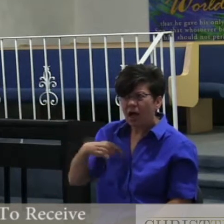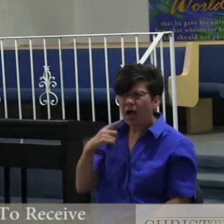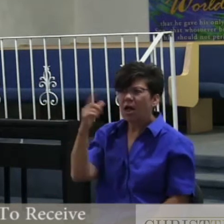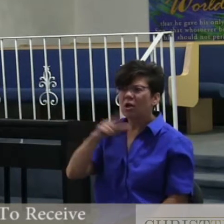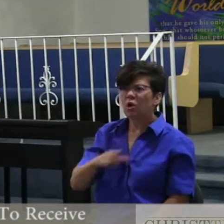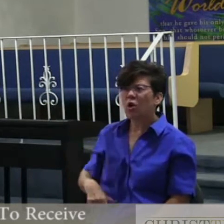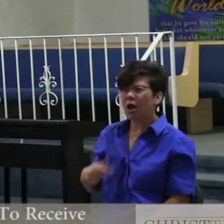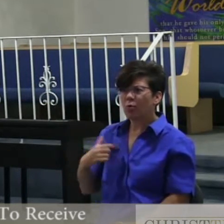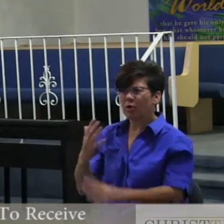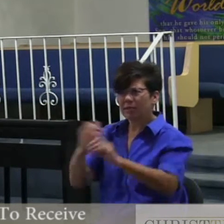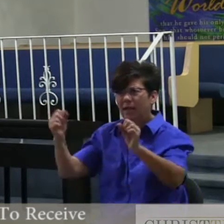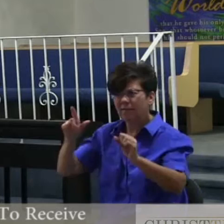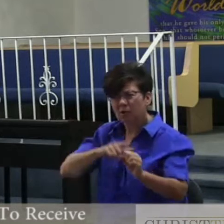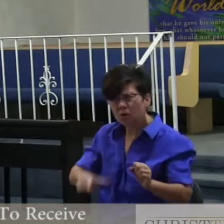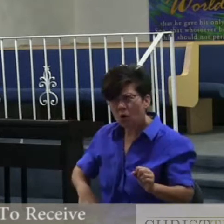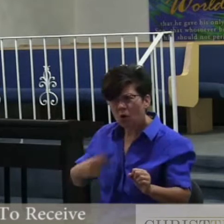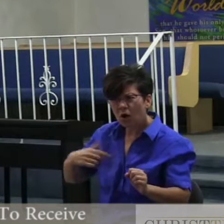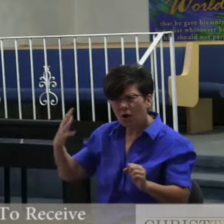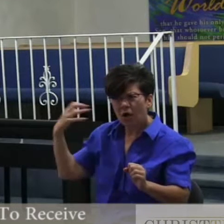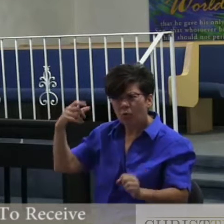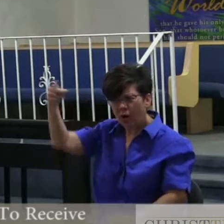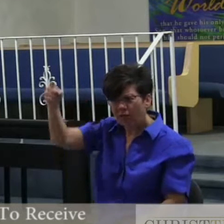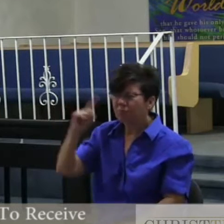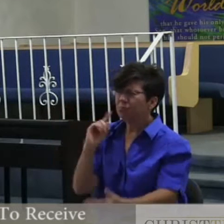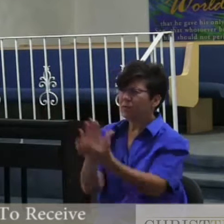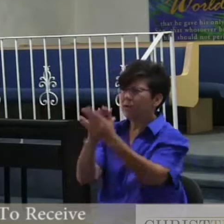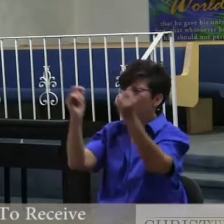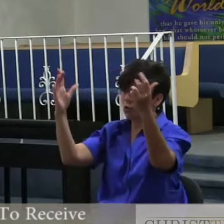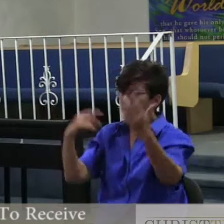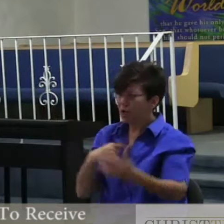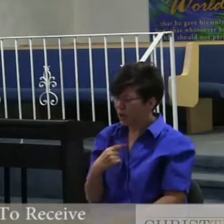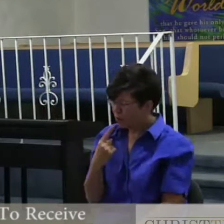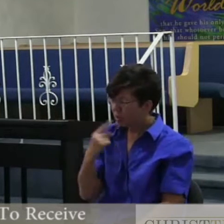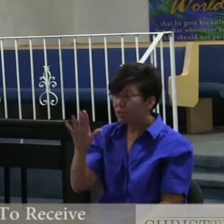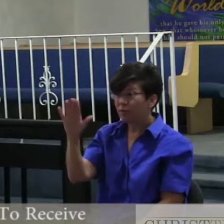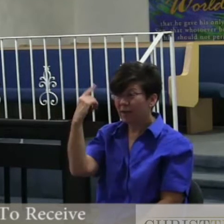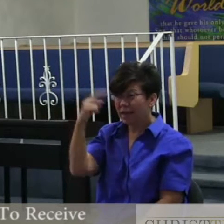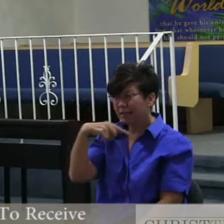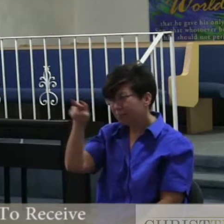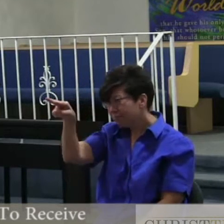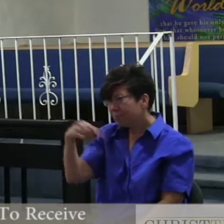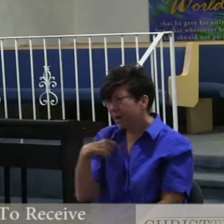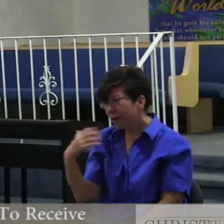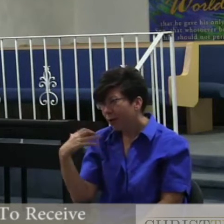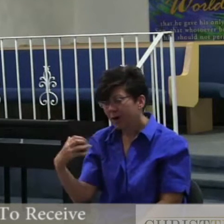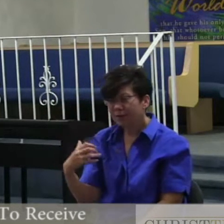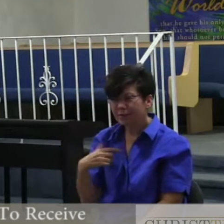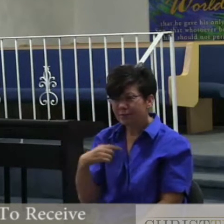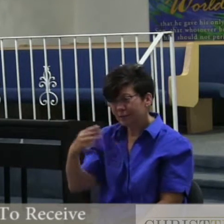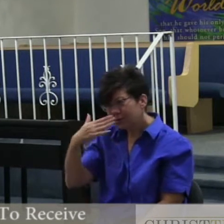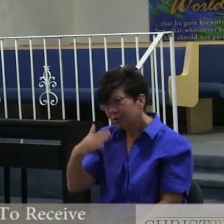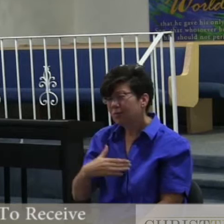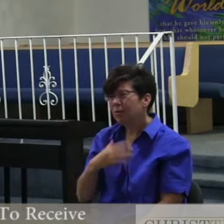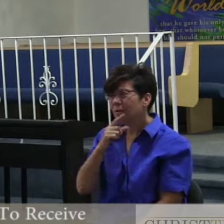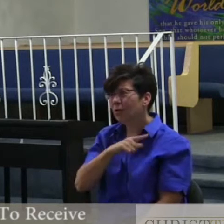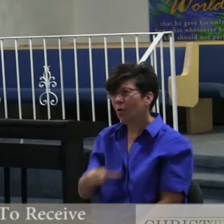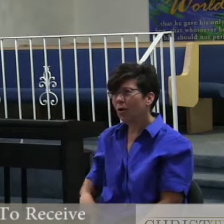be saved. Lord, I want to see your, oh, hallelujah. I want to see your face in peace, Lord.